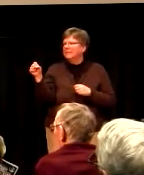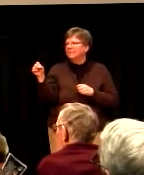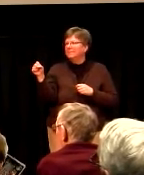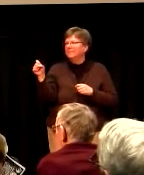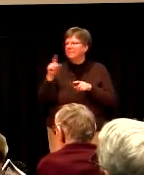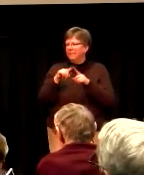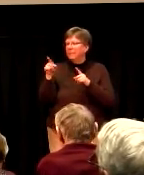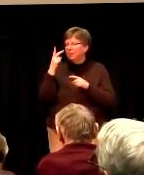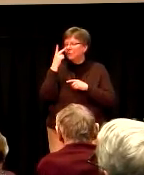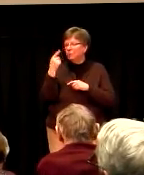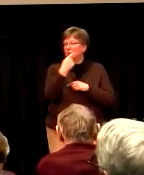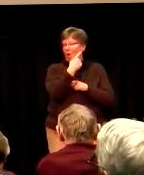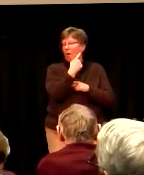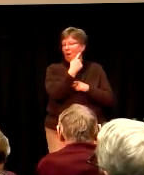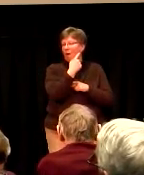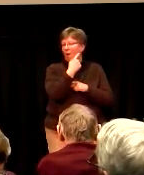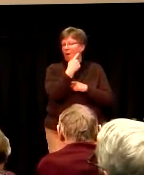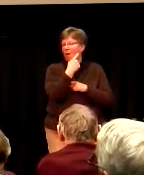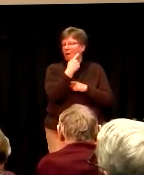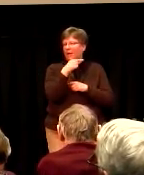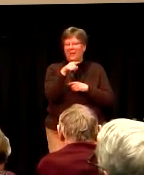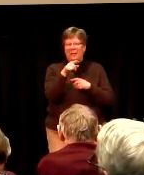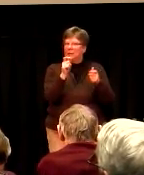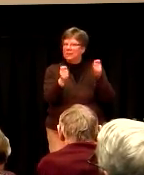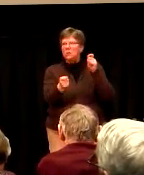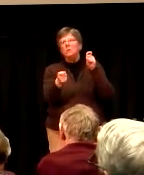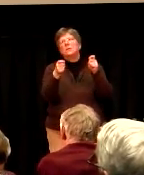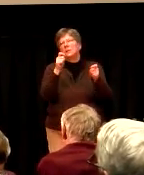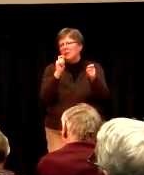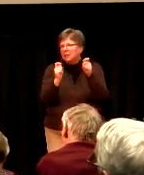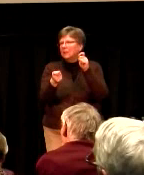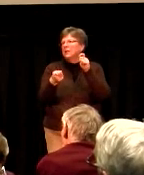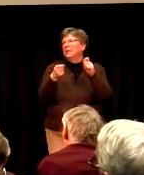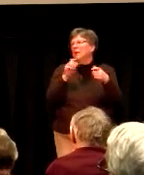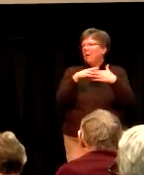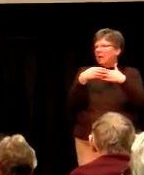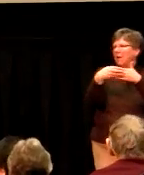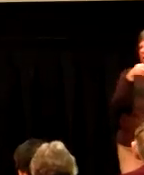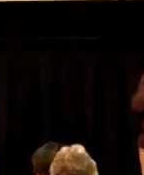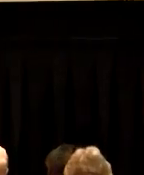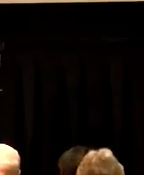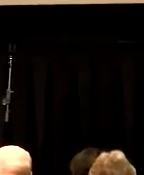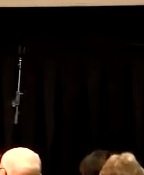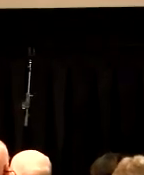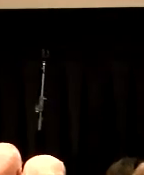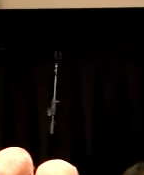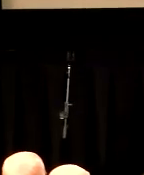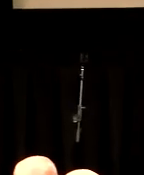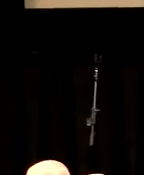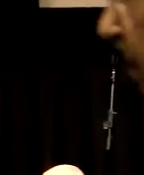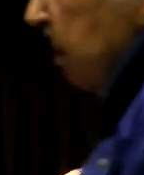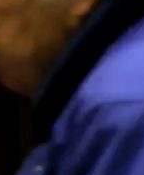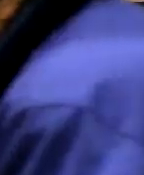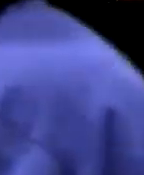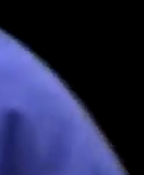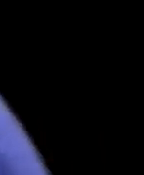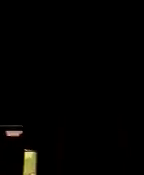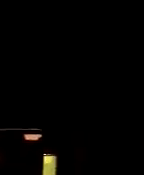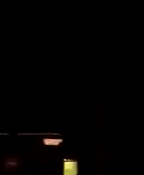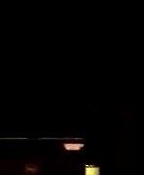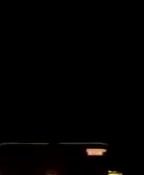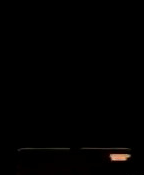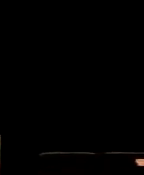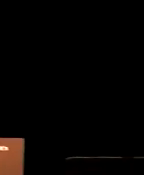But as you saw in the animation, it's so dynamic. And so what we do is we really just connect the dots of